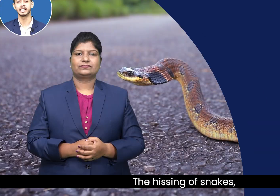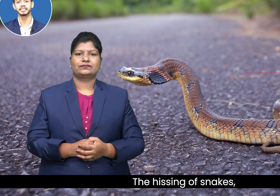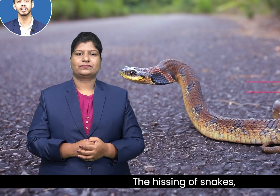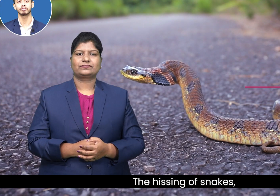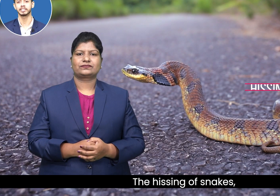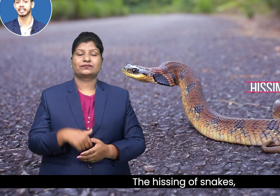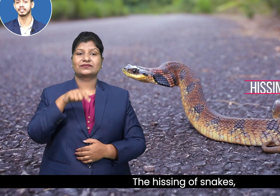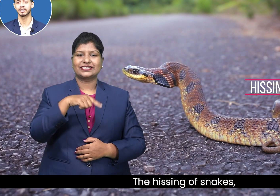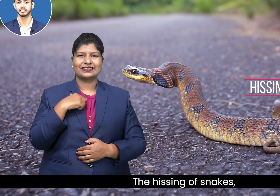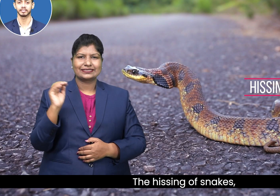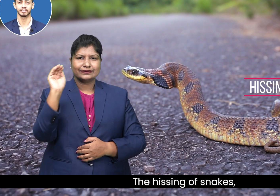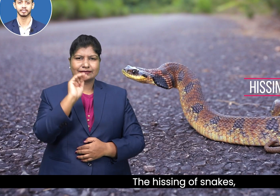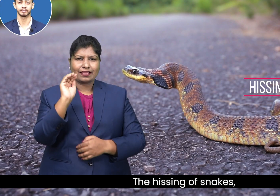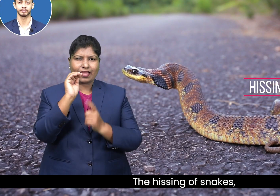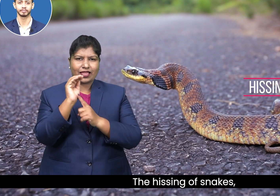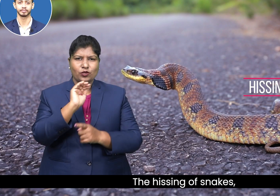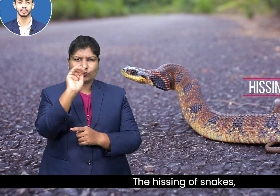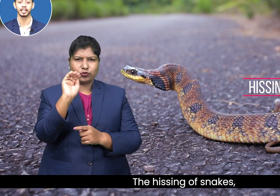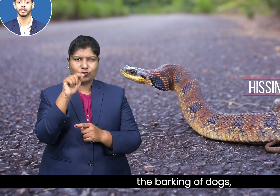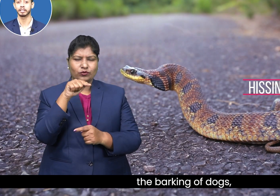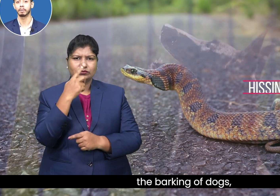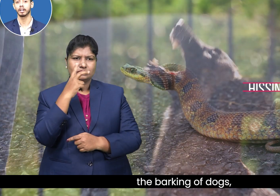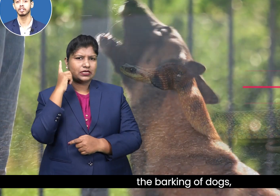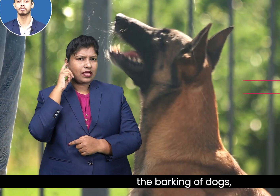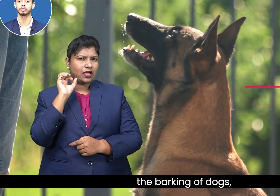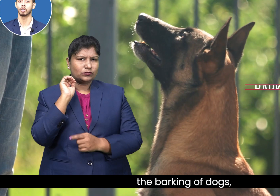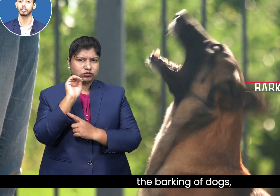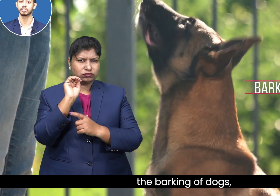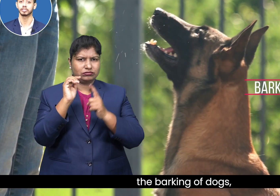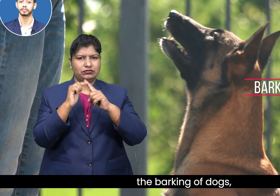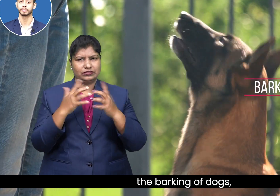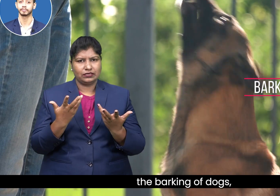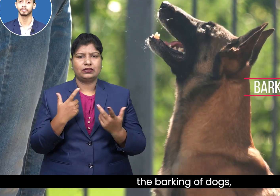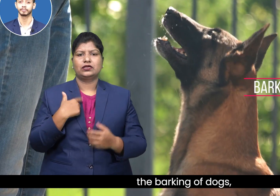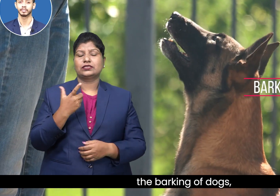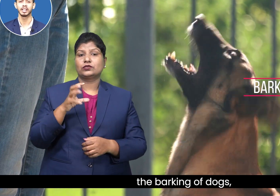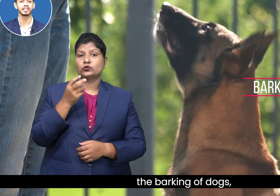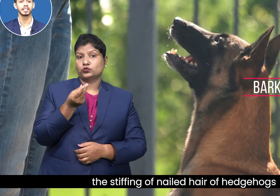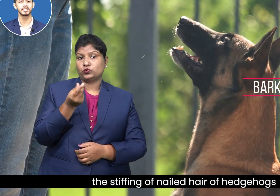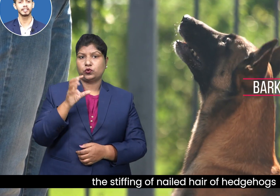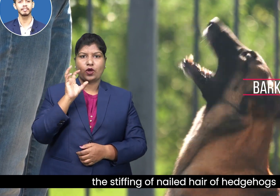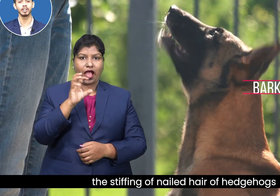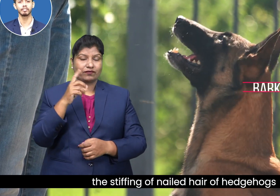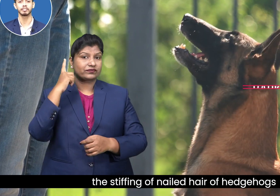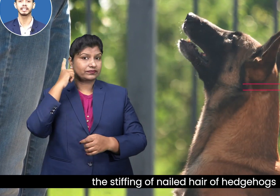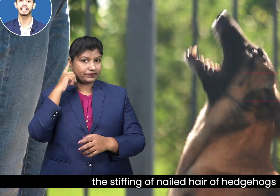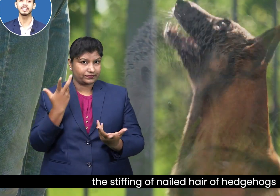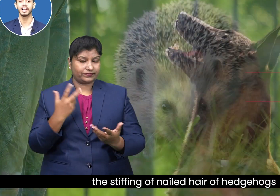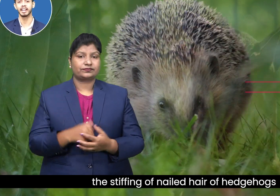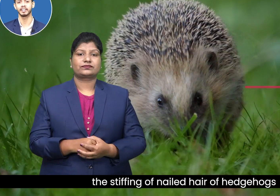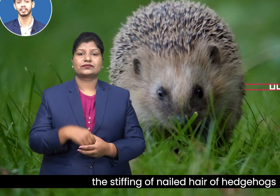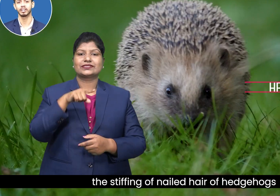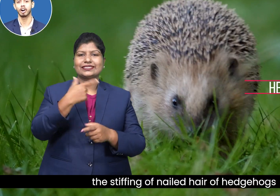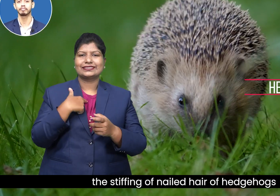The hissing of snakes, the barking of dogs, the stiffing of